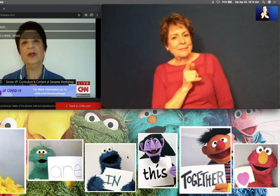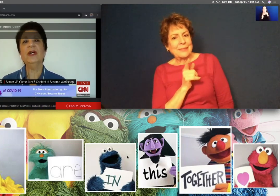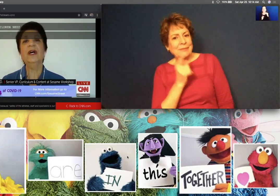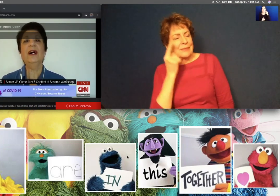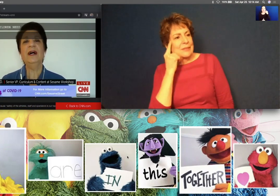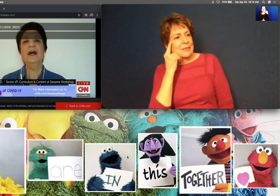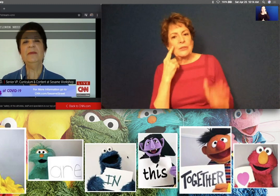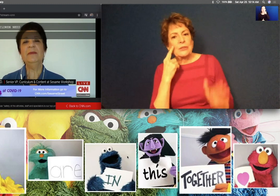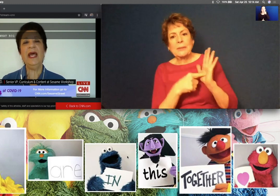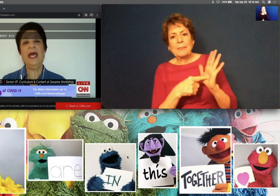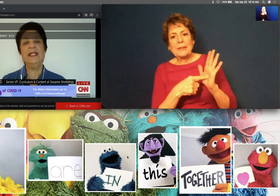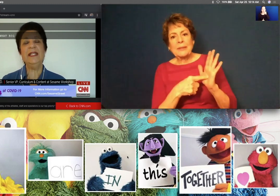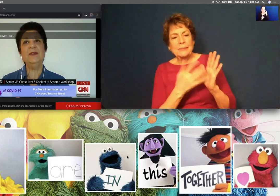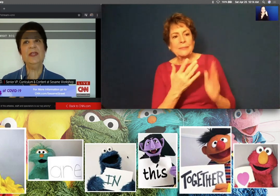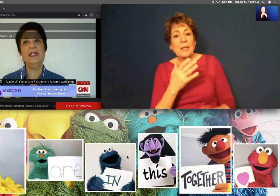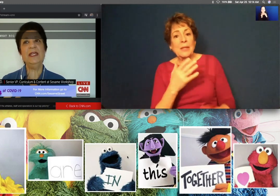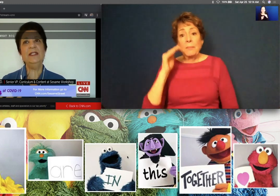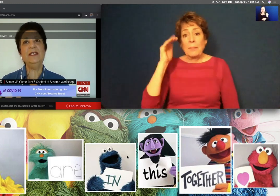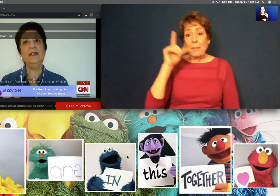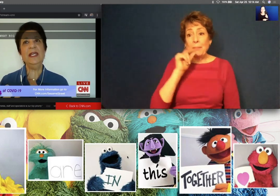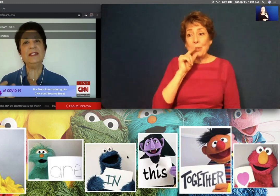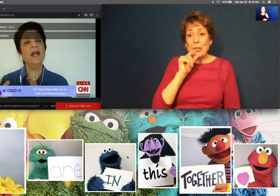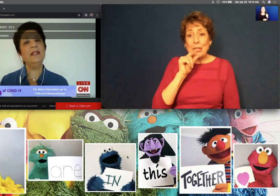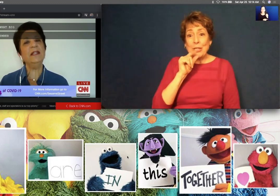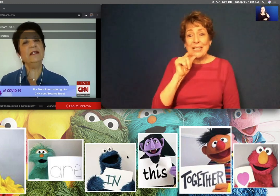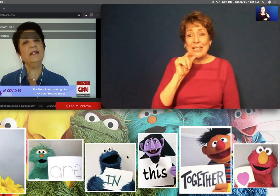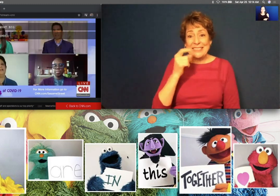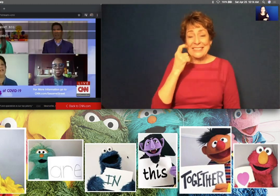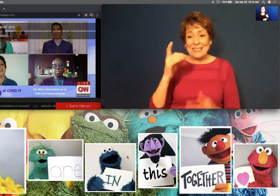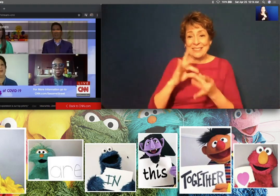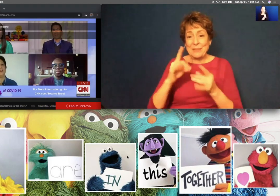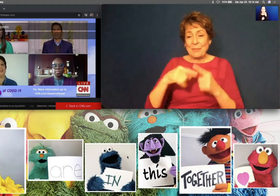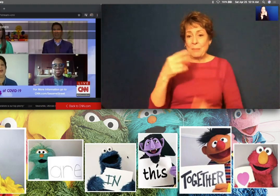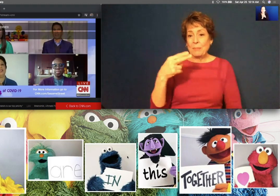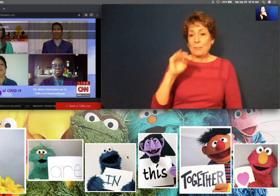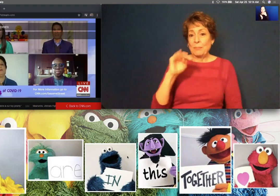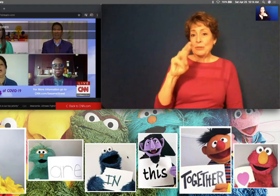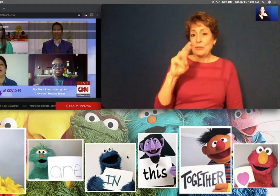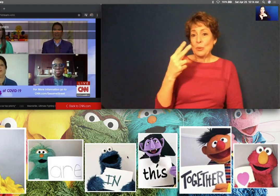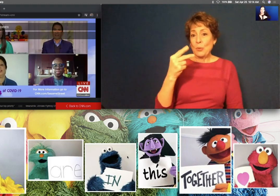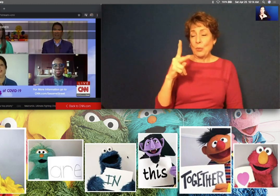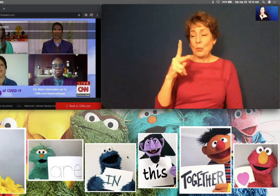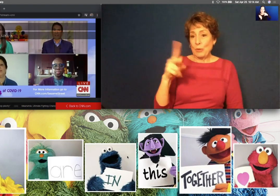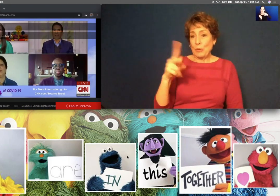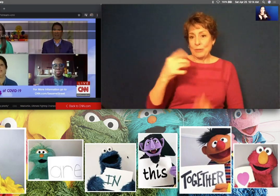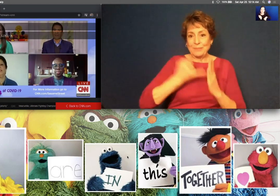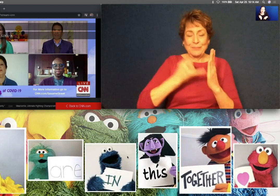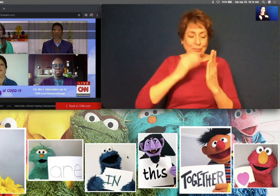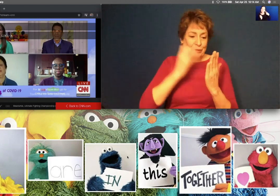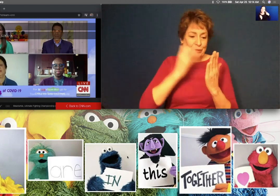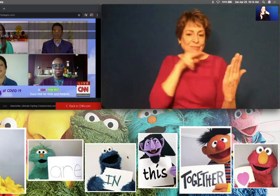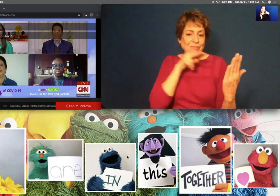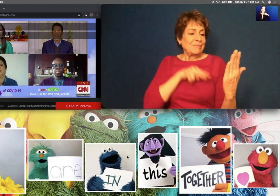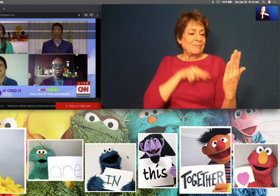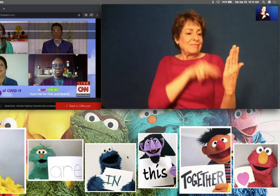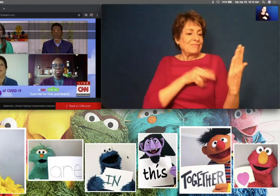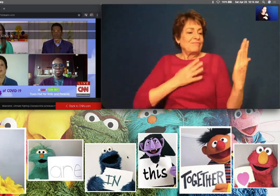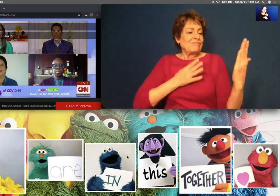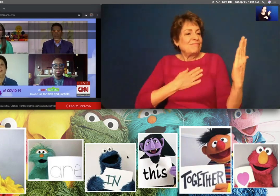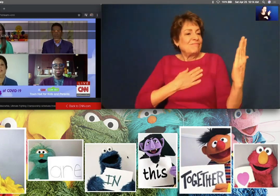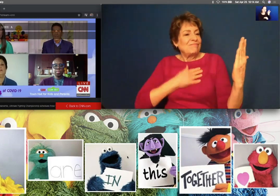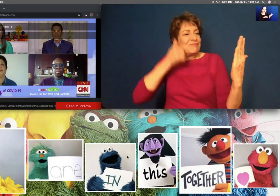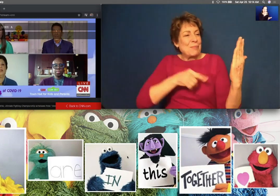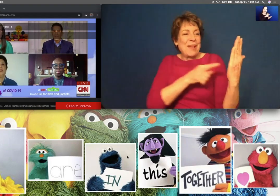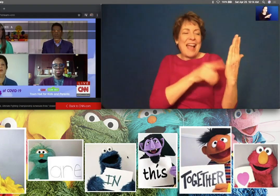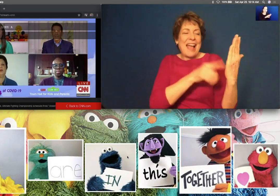Hooper, and it's not like a light switch. Keep in mind that when children are dealing with feelings such as